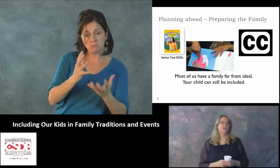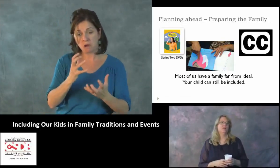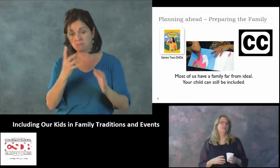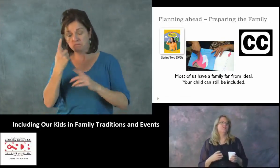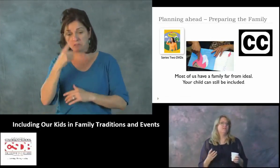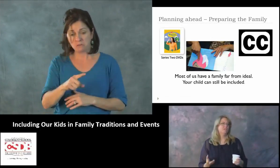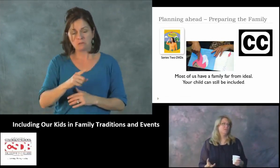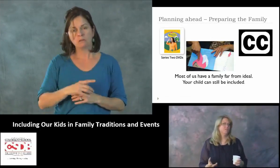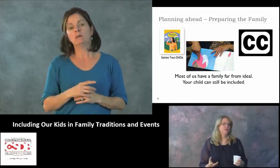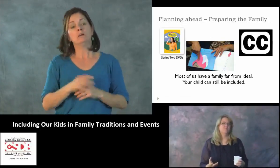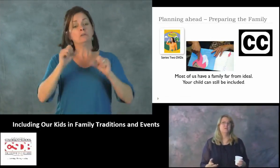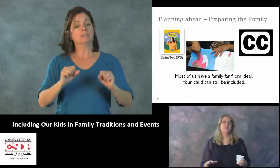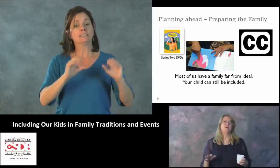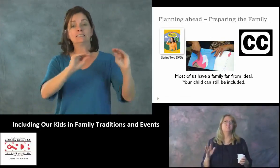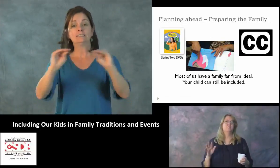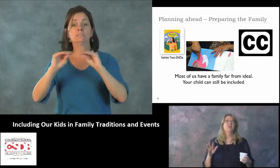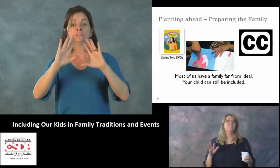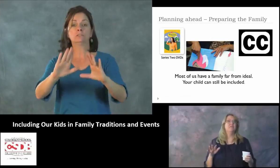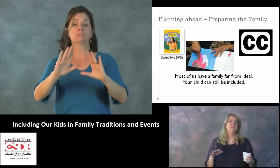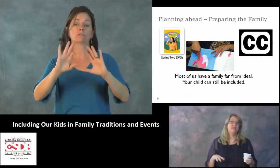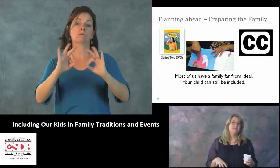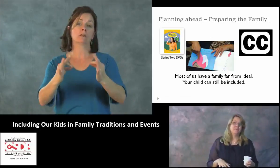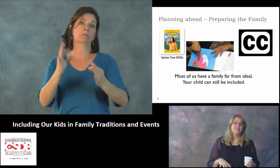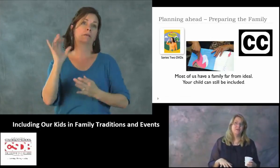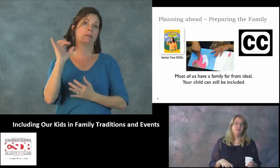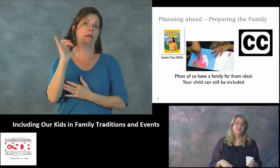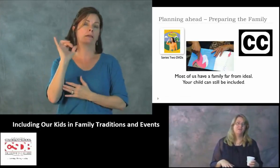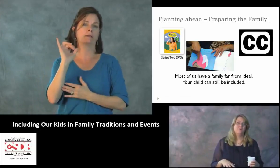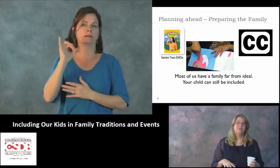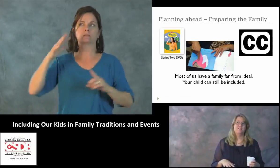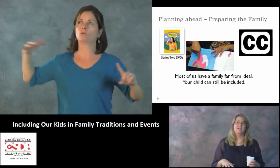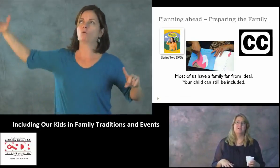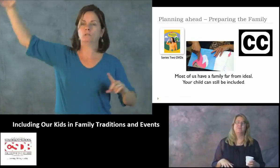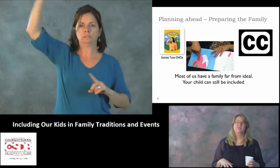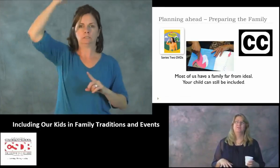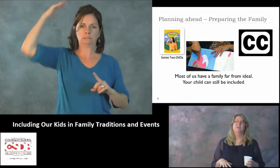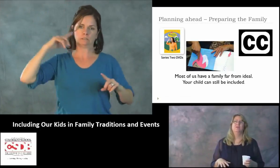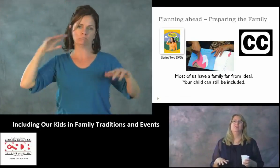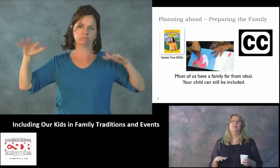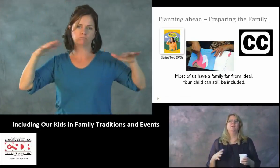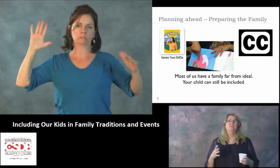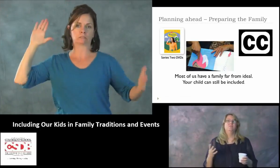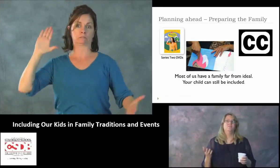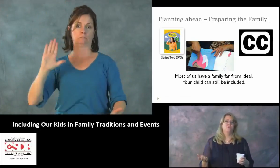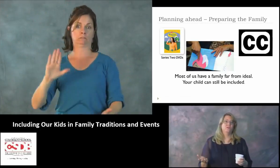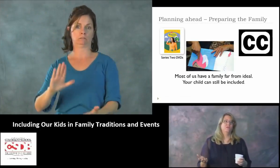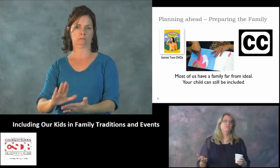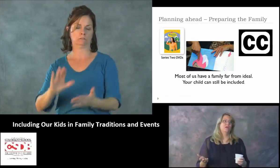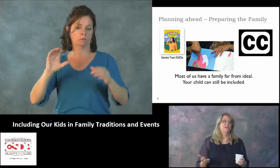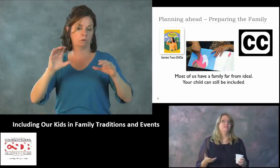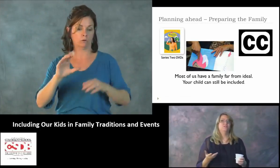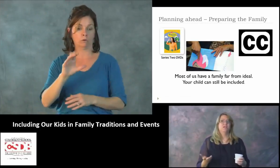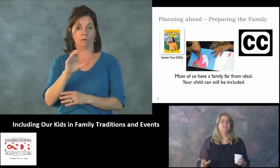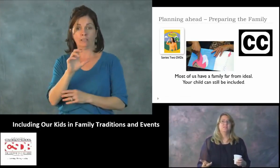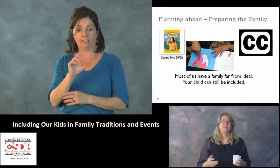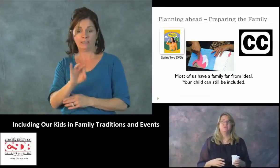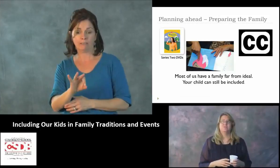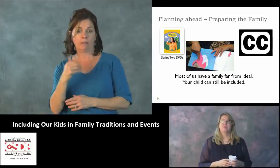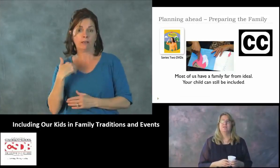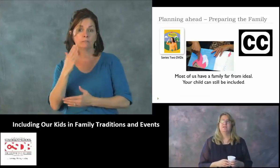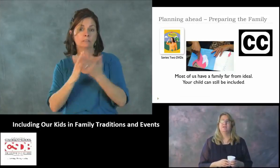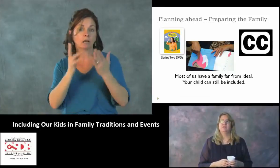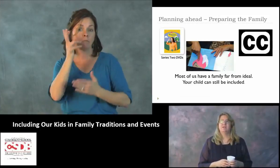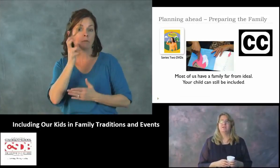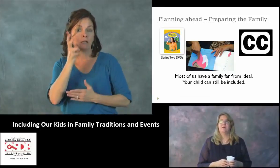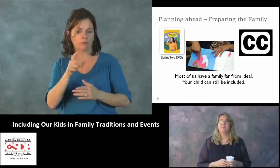do, teaching your family about maybe keeping the background noise down so that a child has a chance to